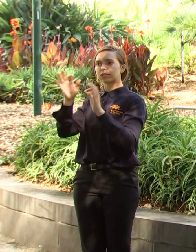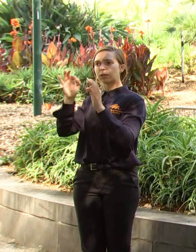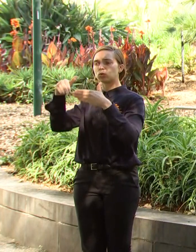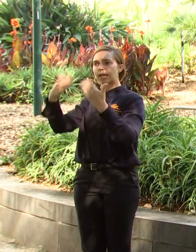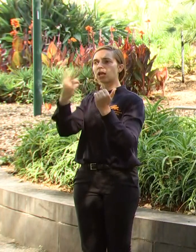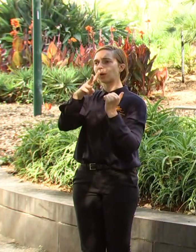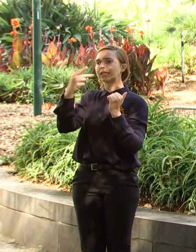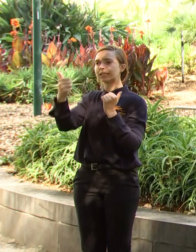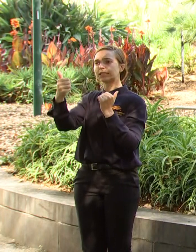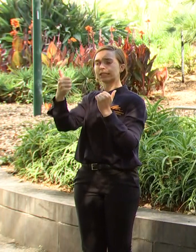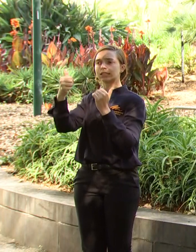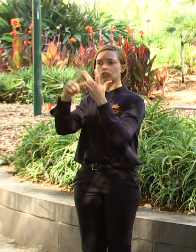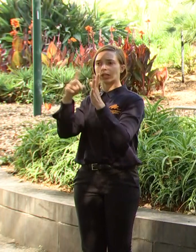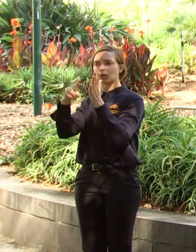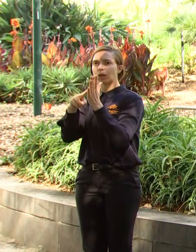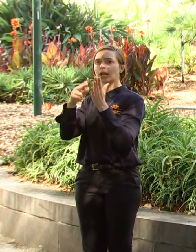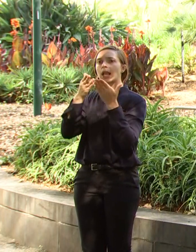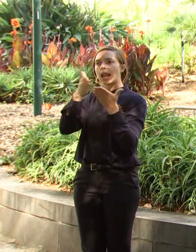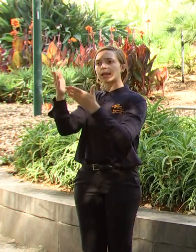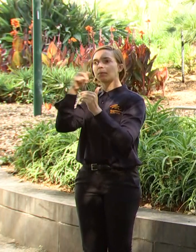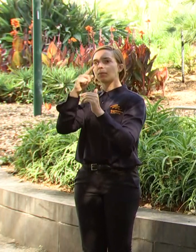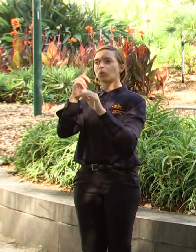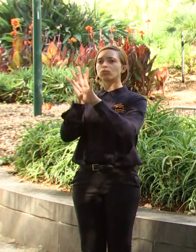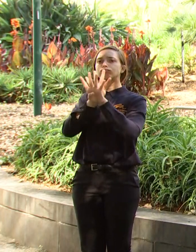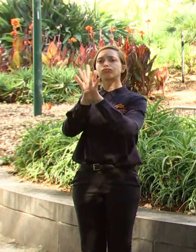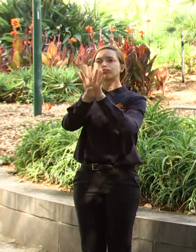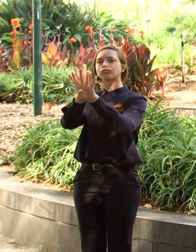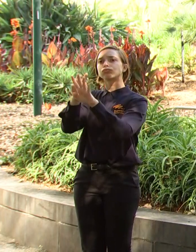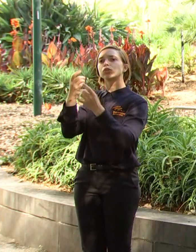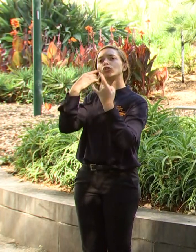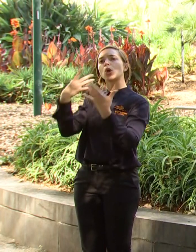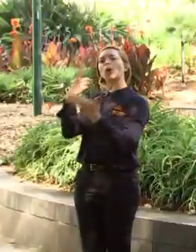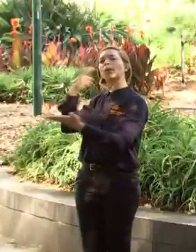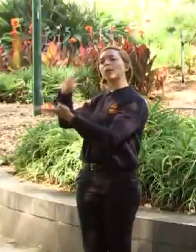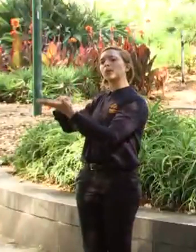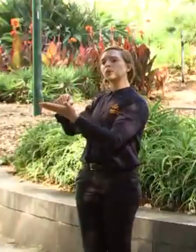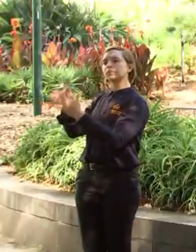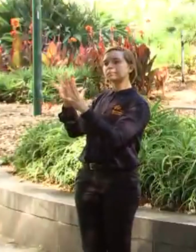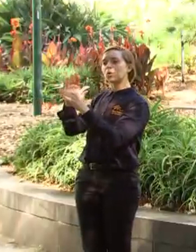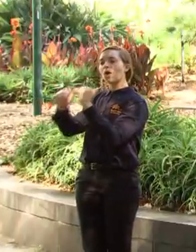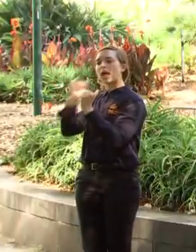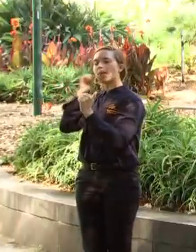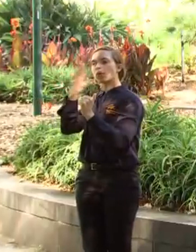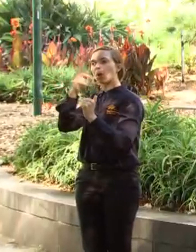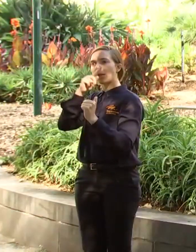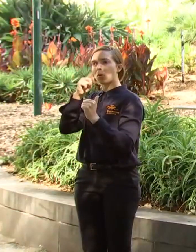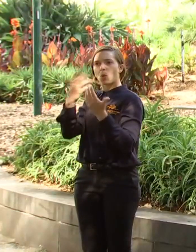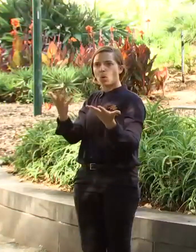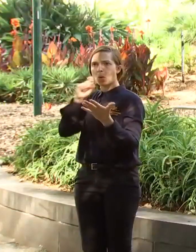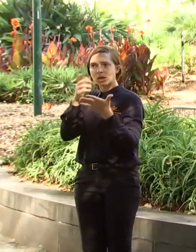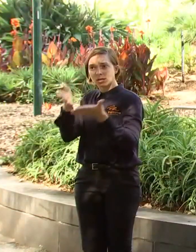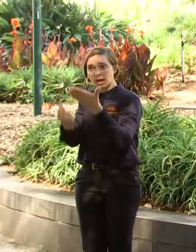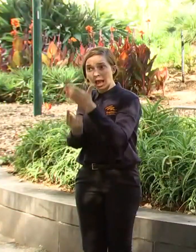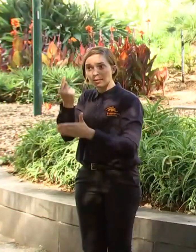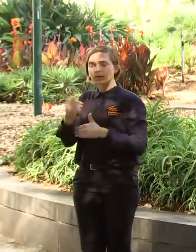I just want to be very clear with the City of Melbourne and with all Victorians. Any event of that nature, or any nature really, has